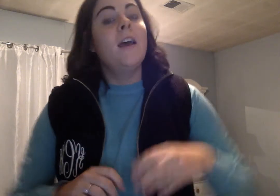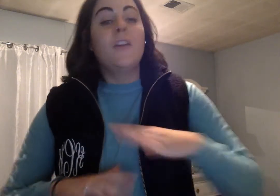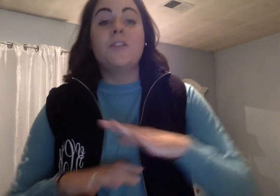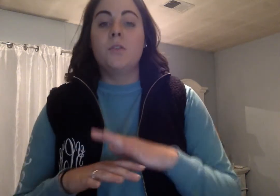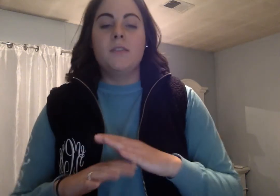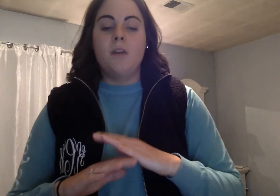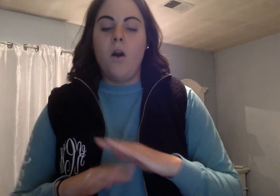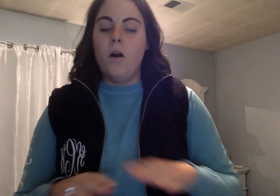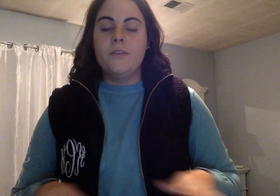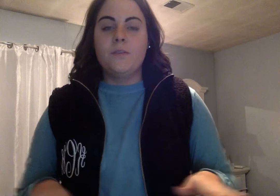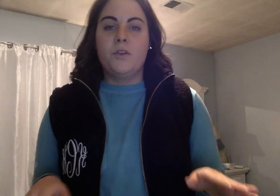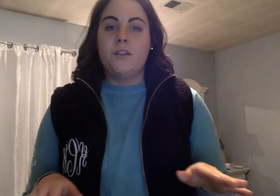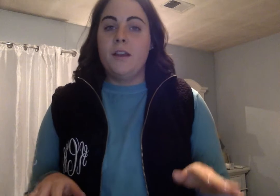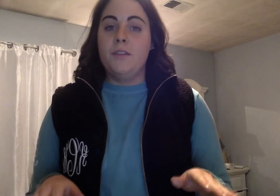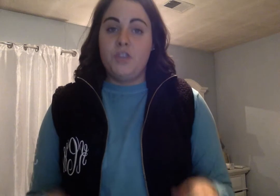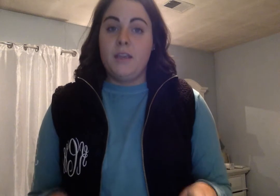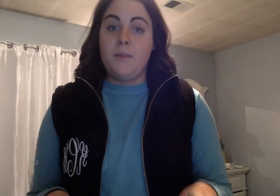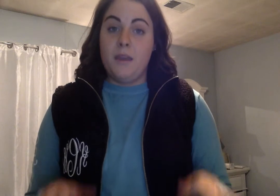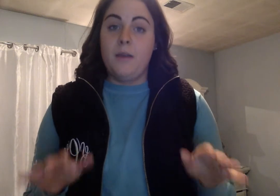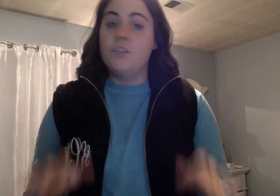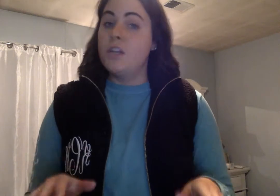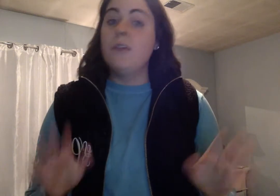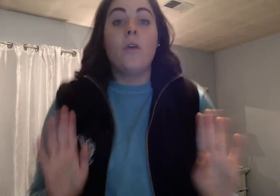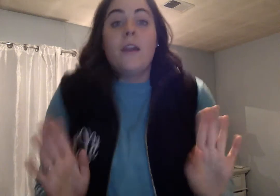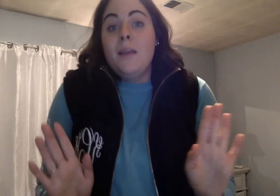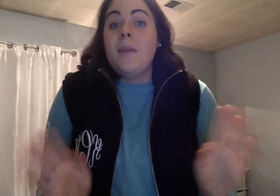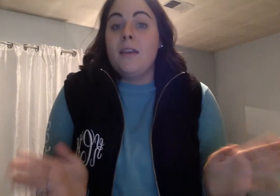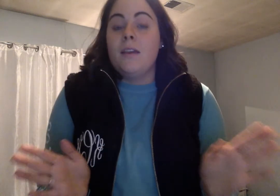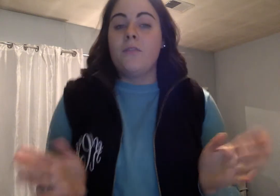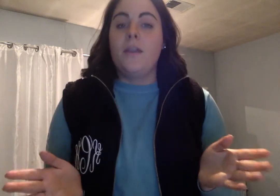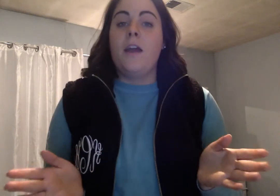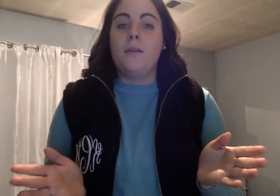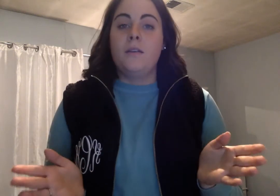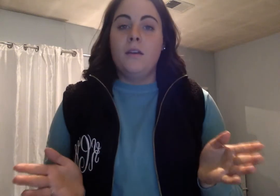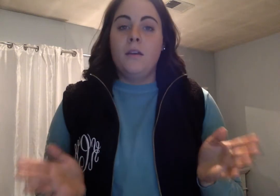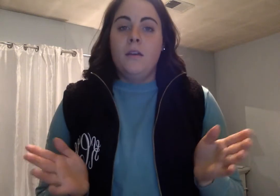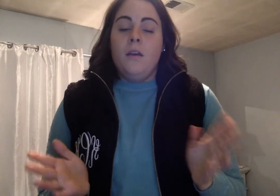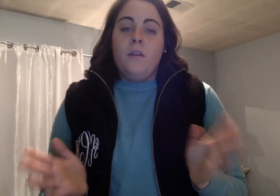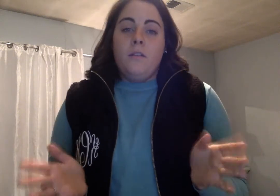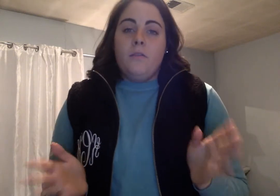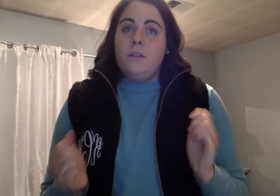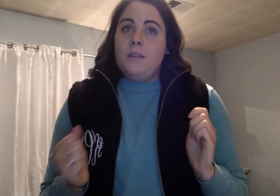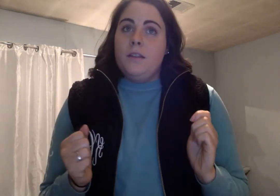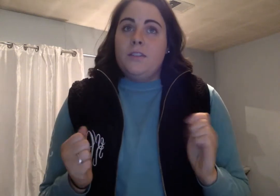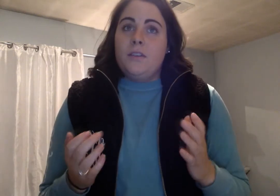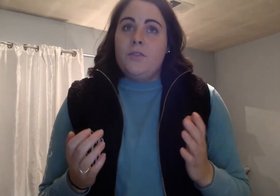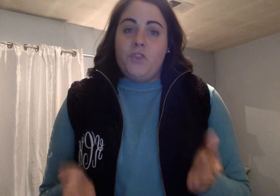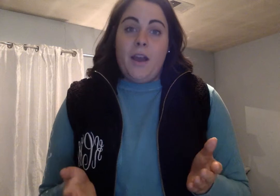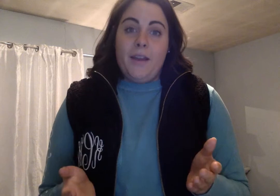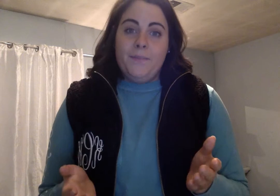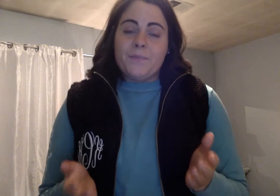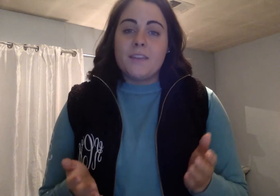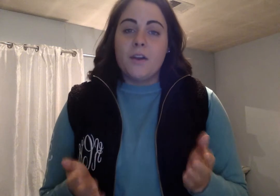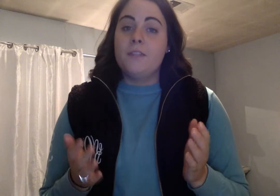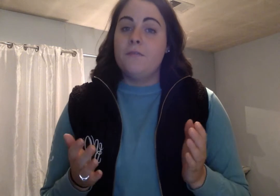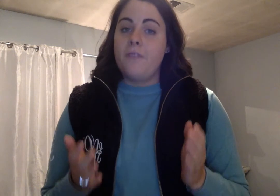that just loses all of its moisture, and the chicken or any meat for that, it just goes dry. So it's